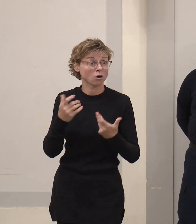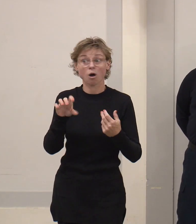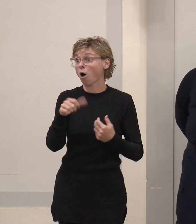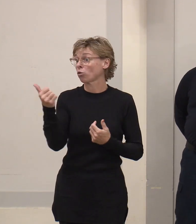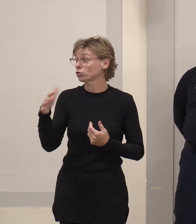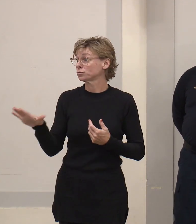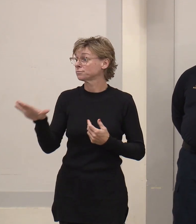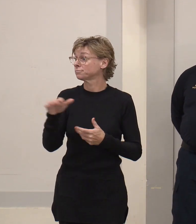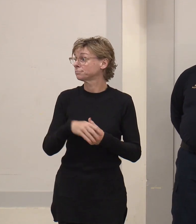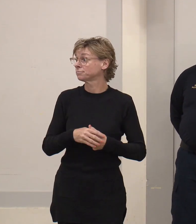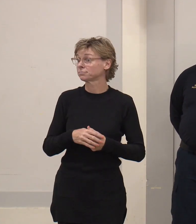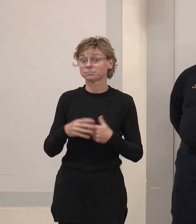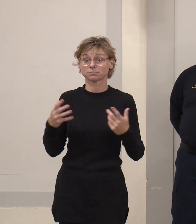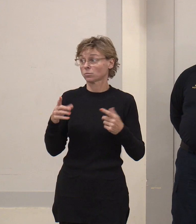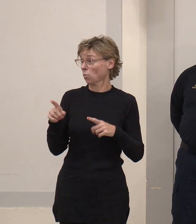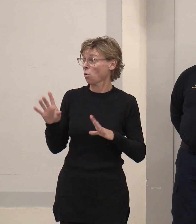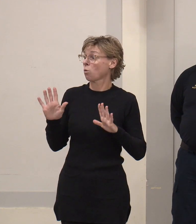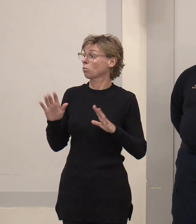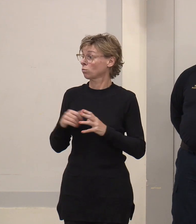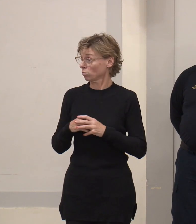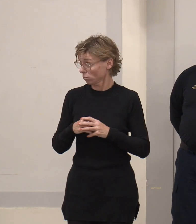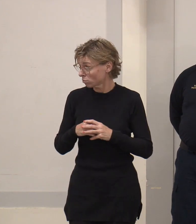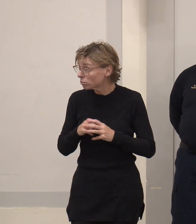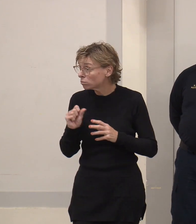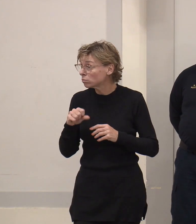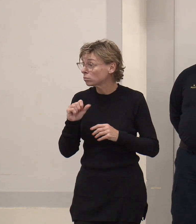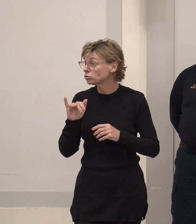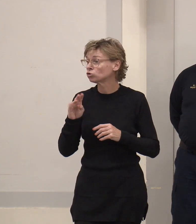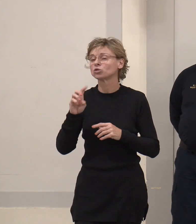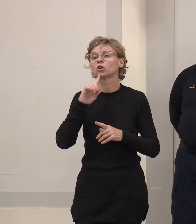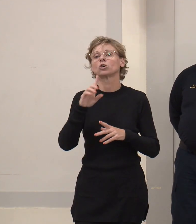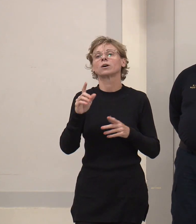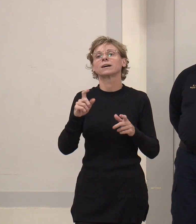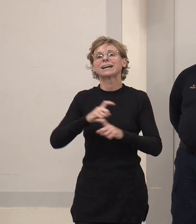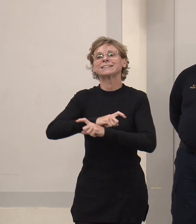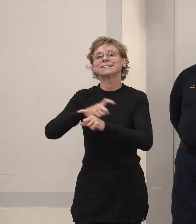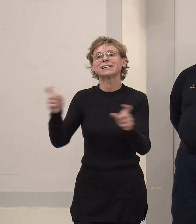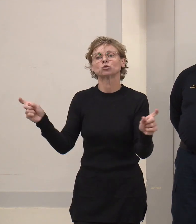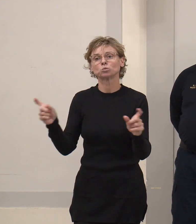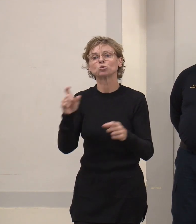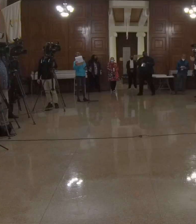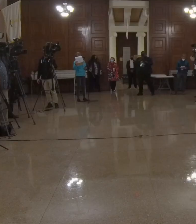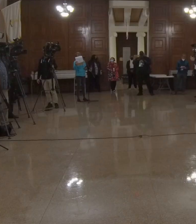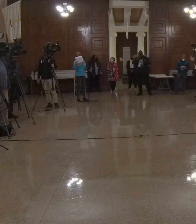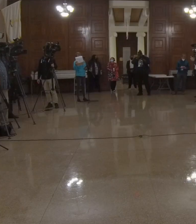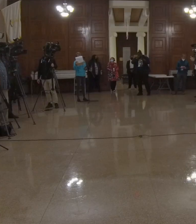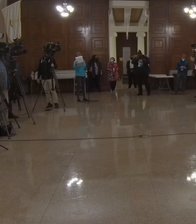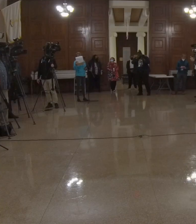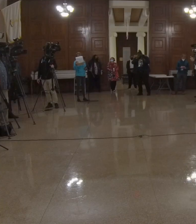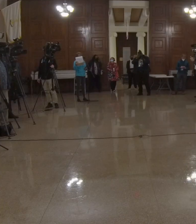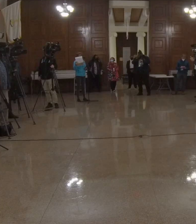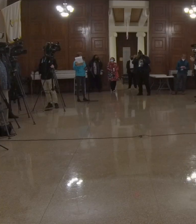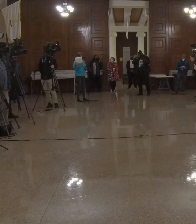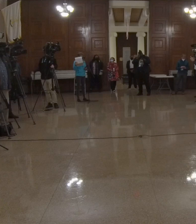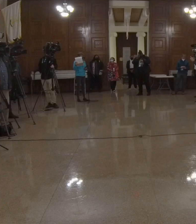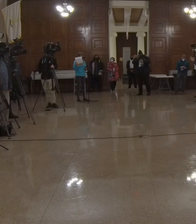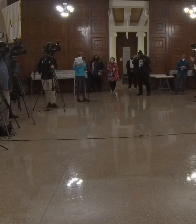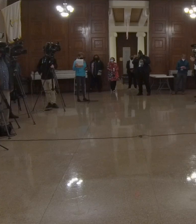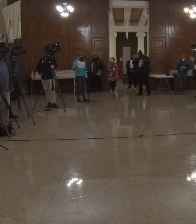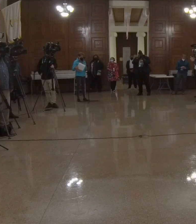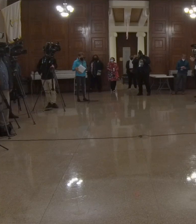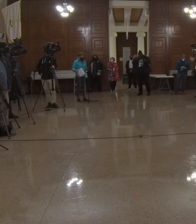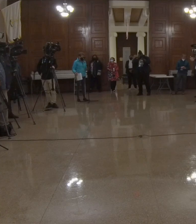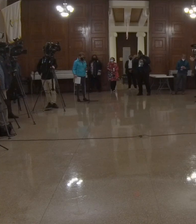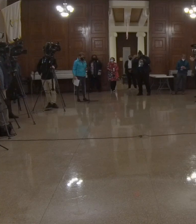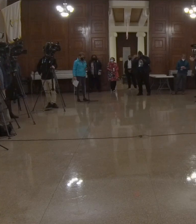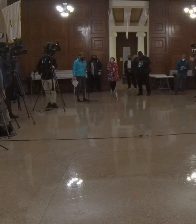else? Just a quick question about Yep, Jane. distribution of doses. I think the governor said yesterday there are 180,000 doses that have come